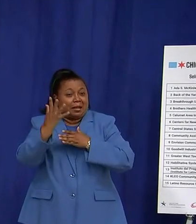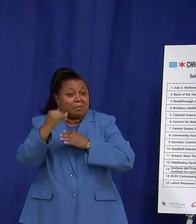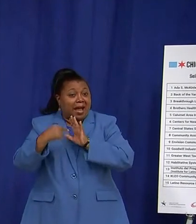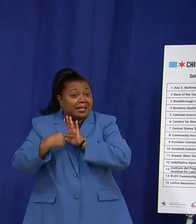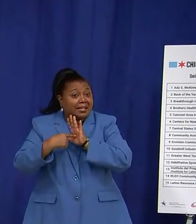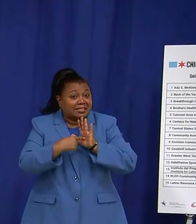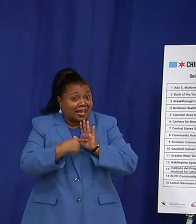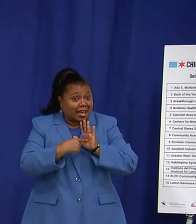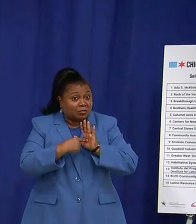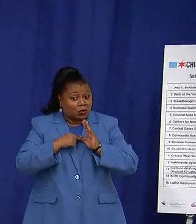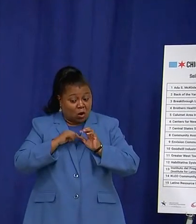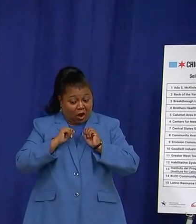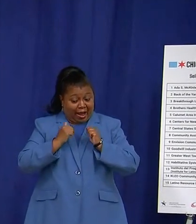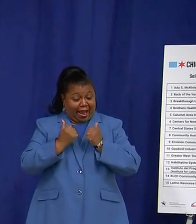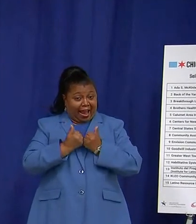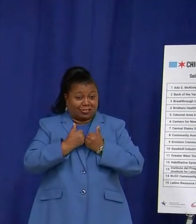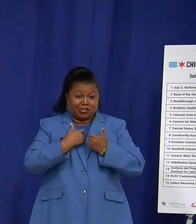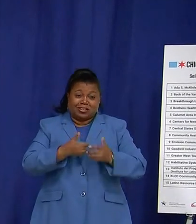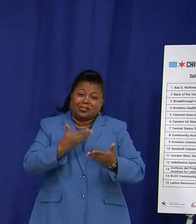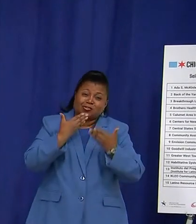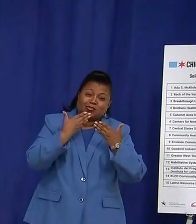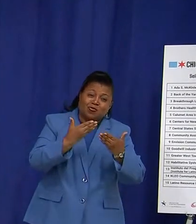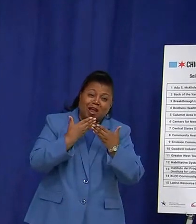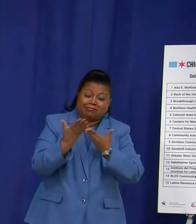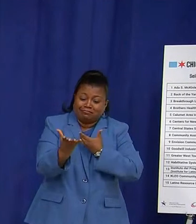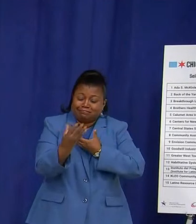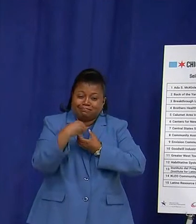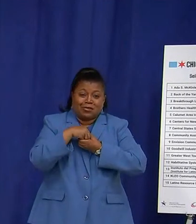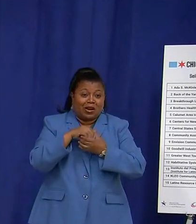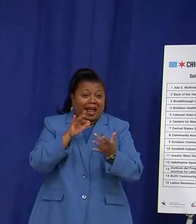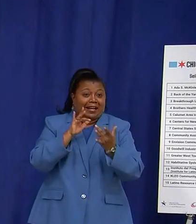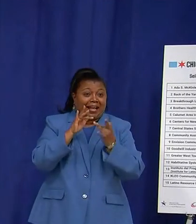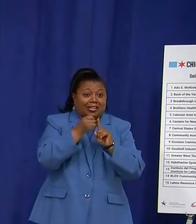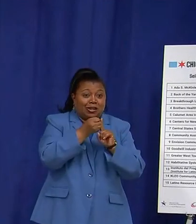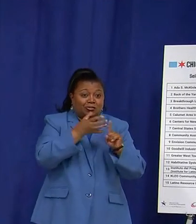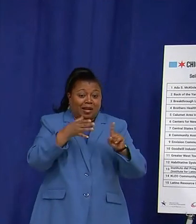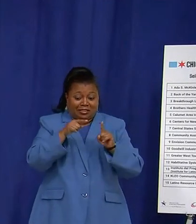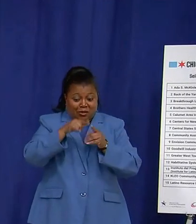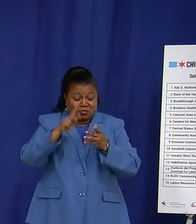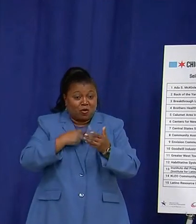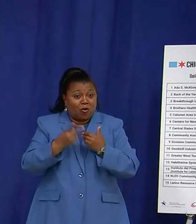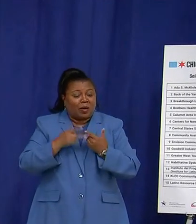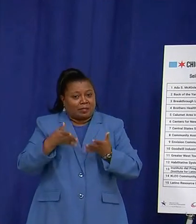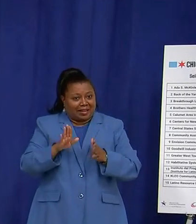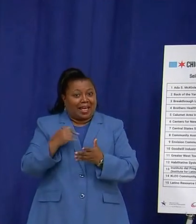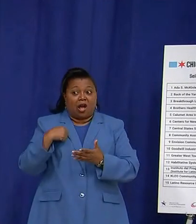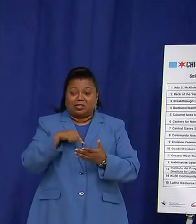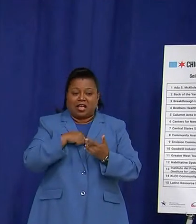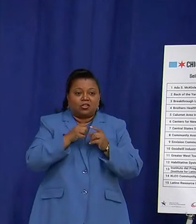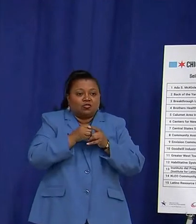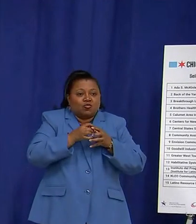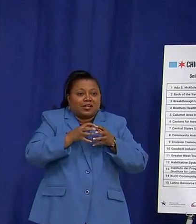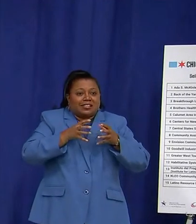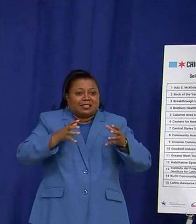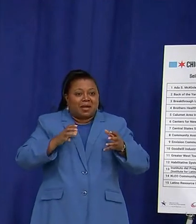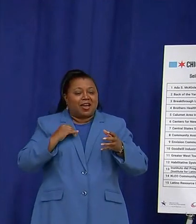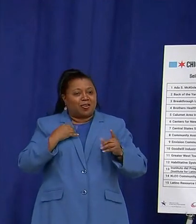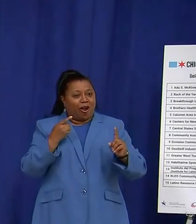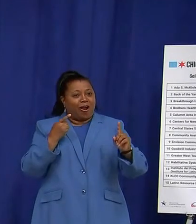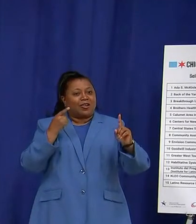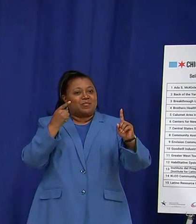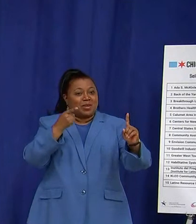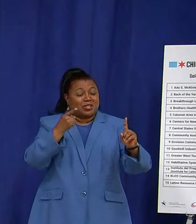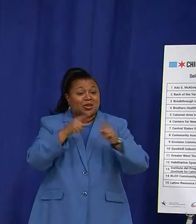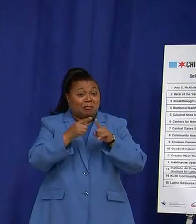example. Our agency is grateful to take part in contact tracing program because it allows us to expand our